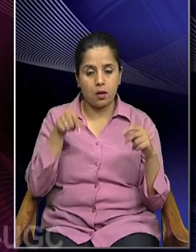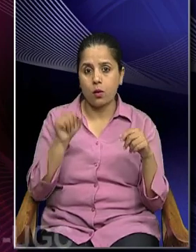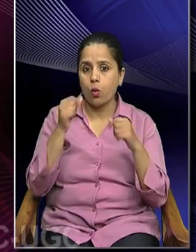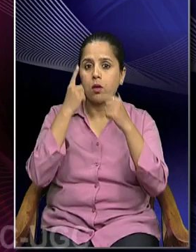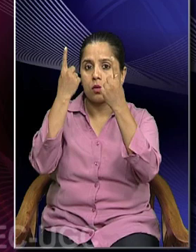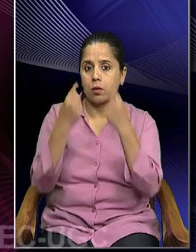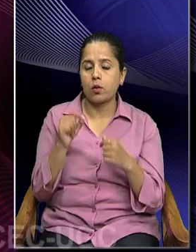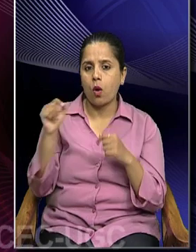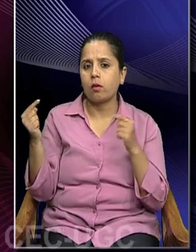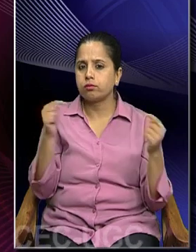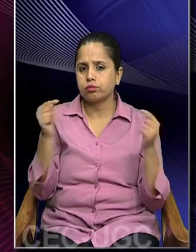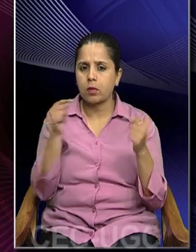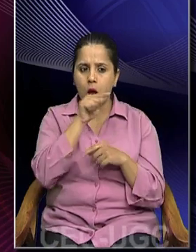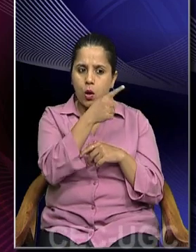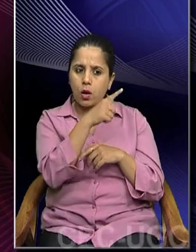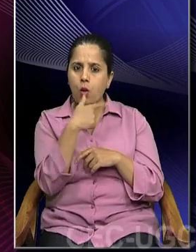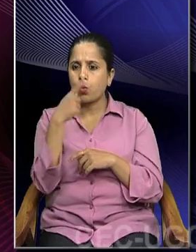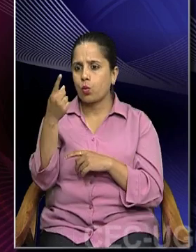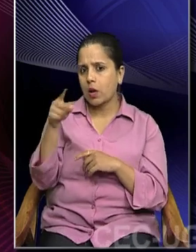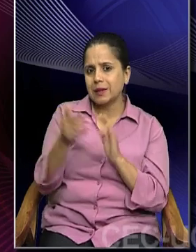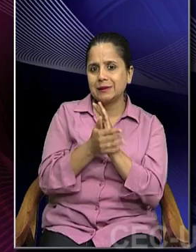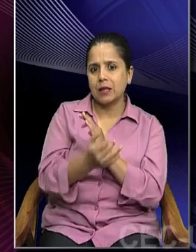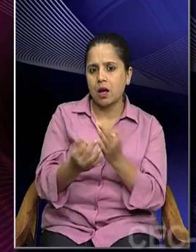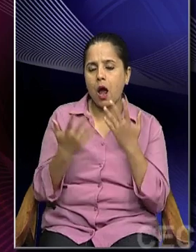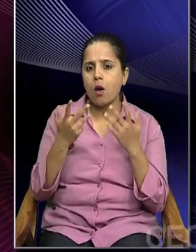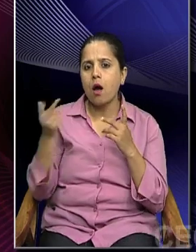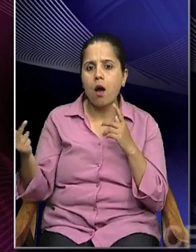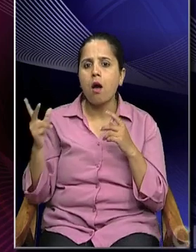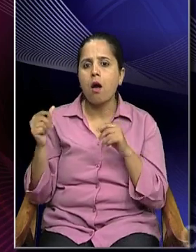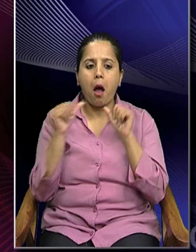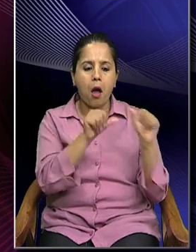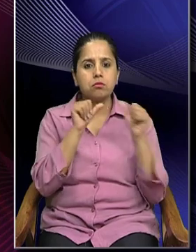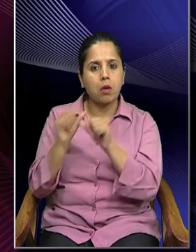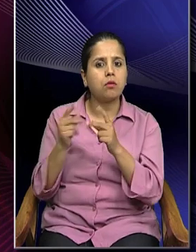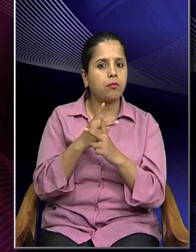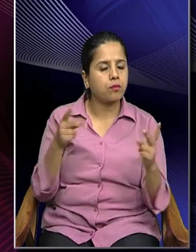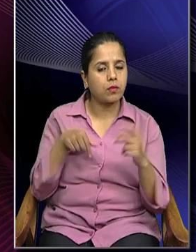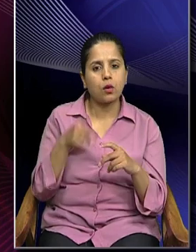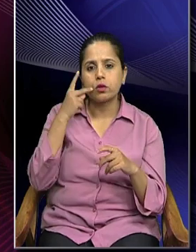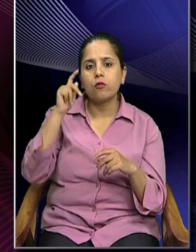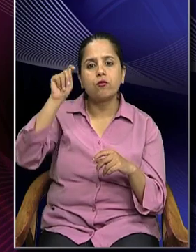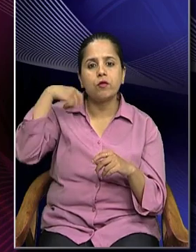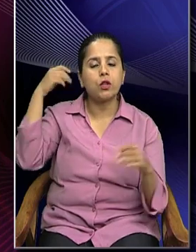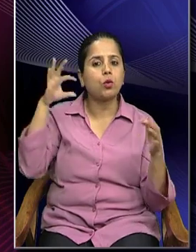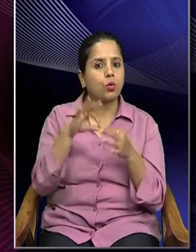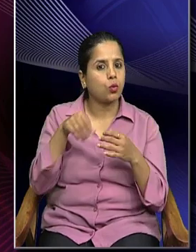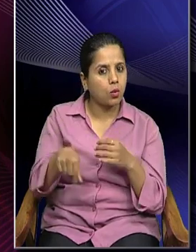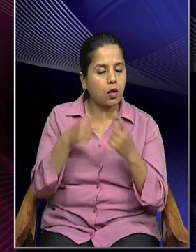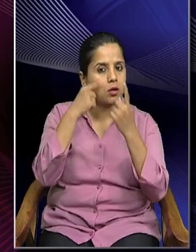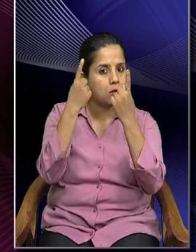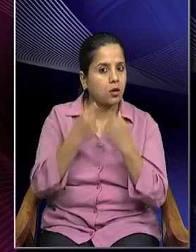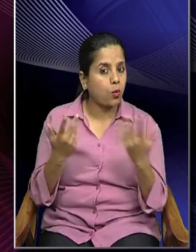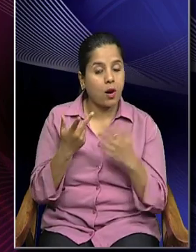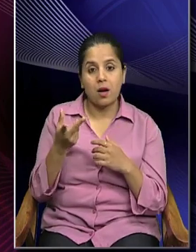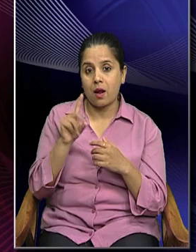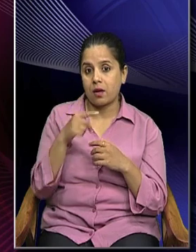their argumentation skills. Let's see what are video-based assessment, which is